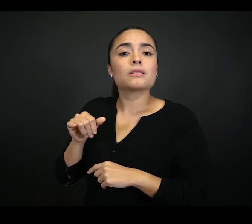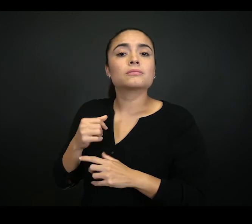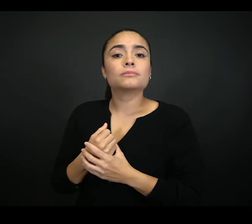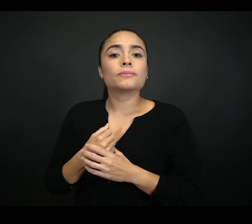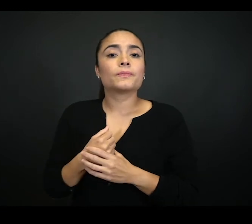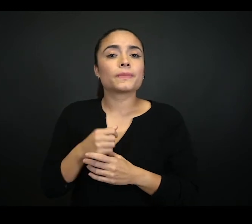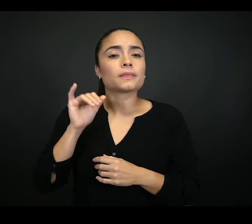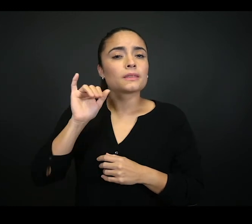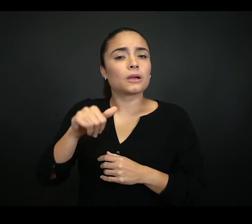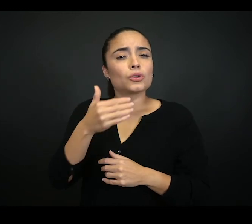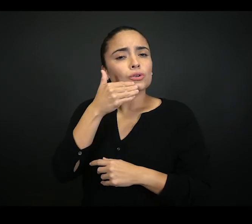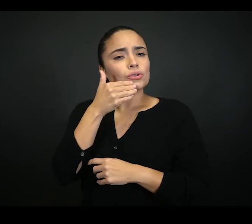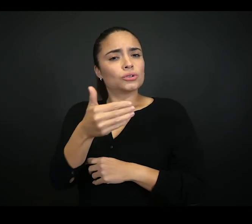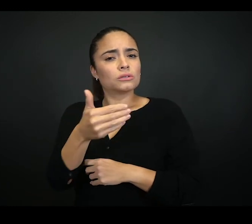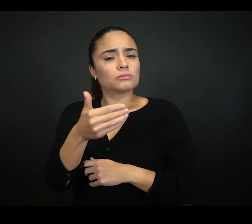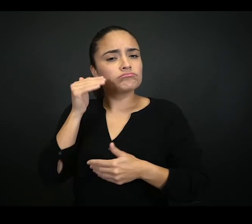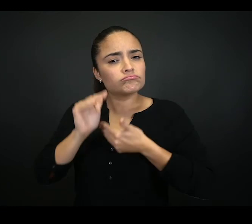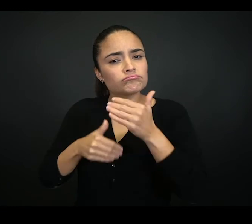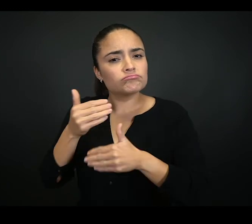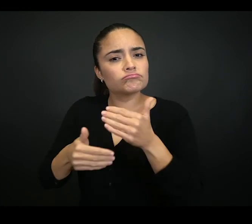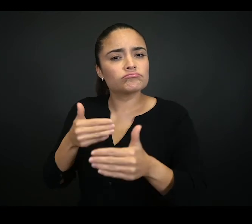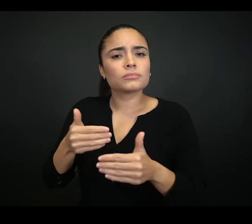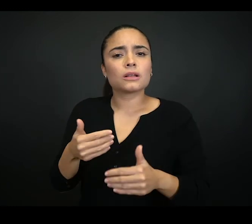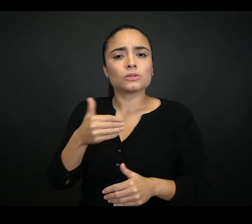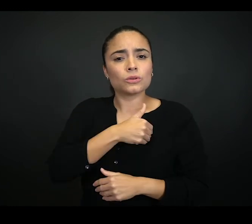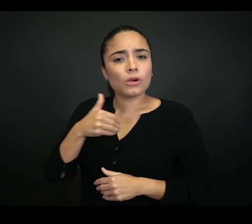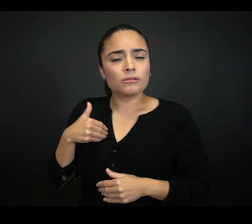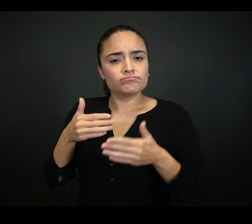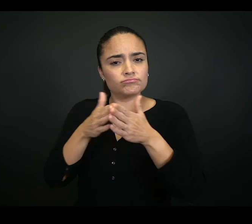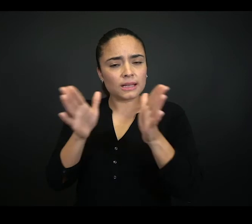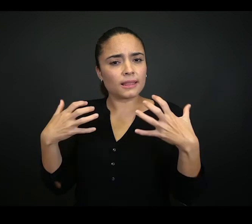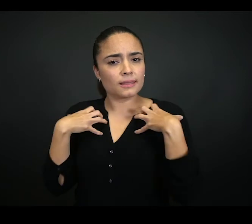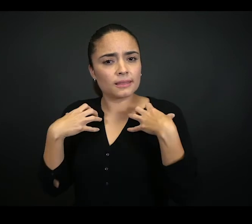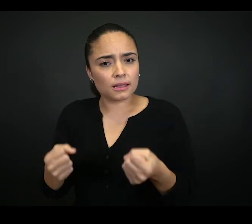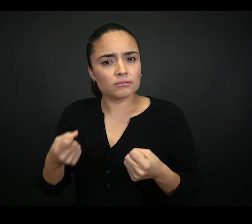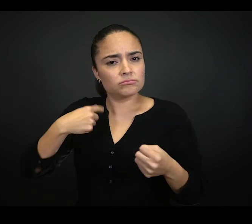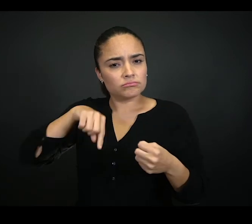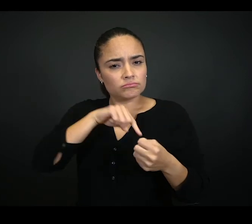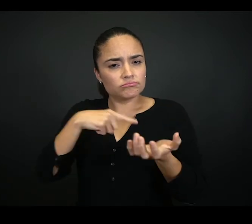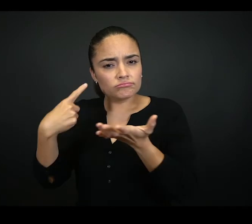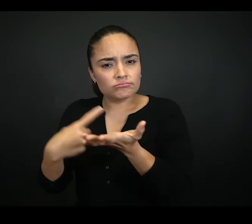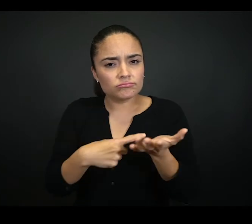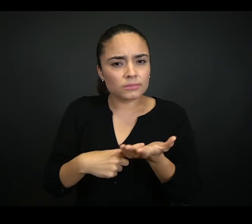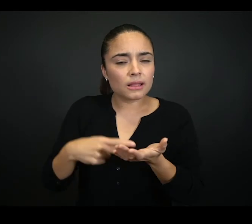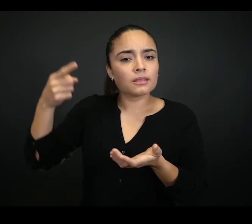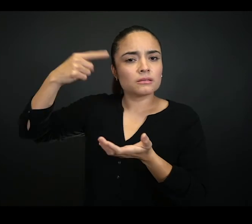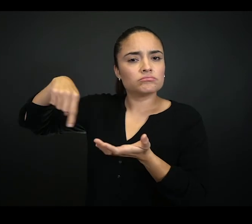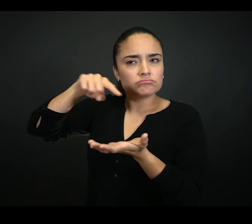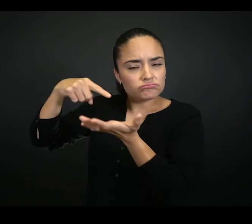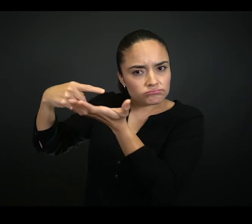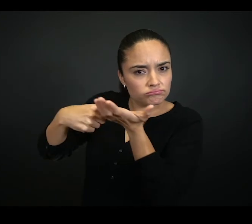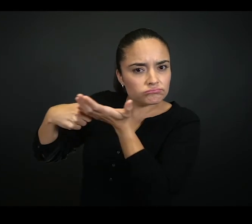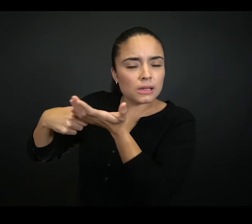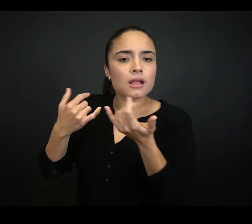a consultation going on right now. So that's one thing. I think we need to keep evolving our service